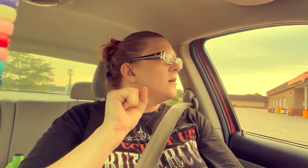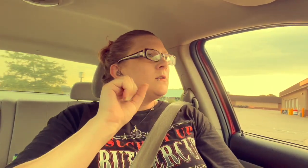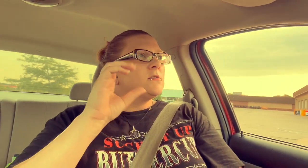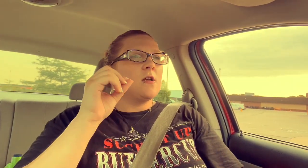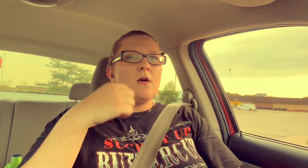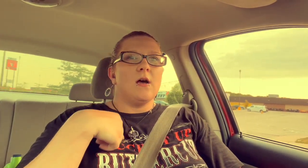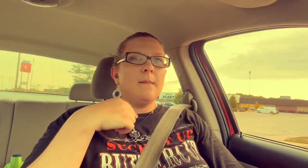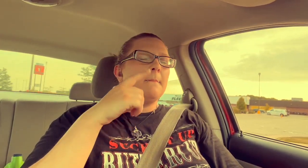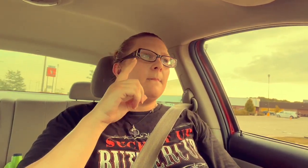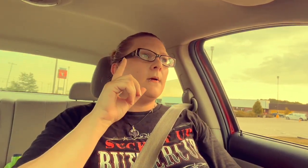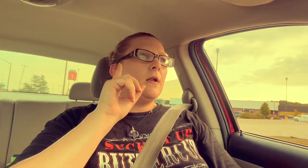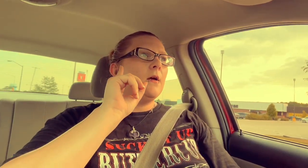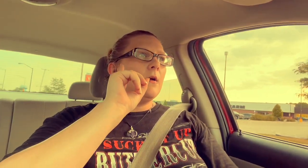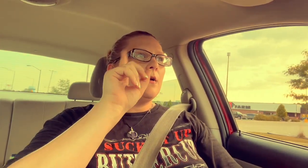fine. So I'm gonna go